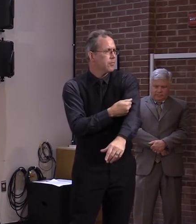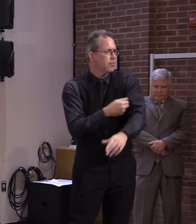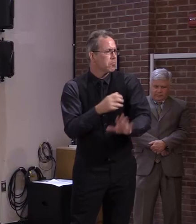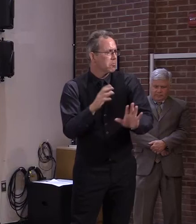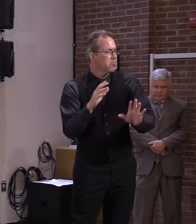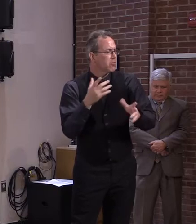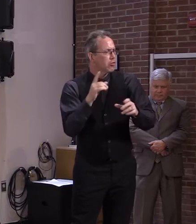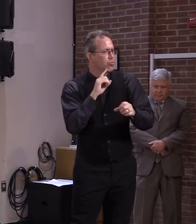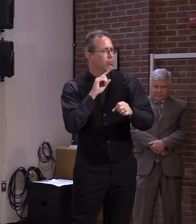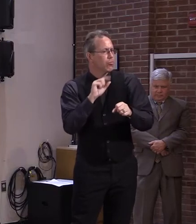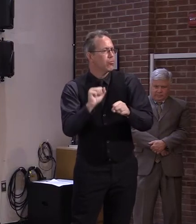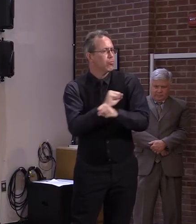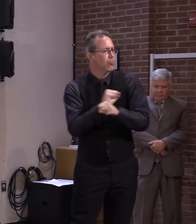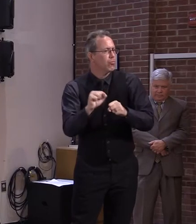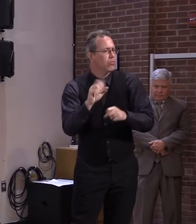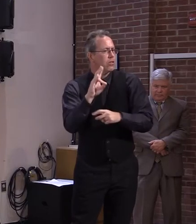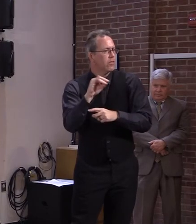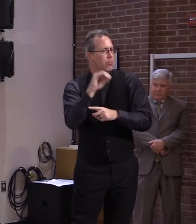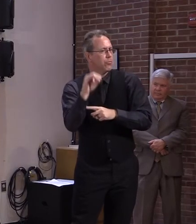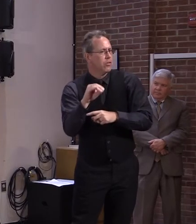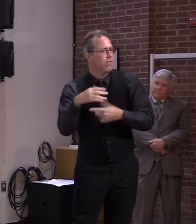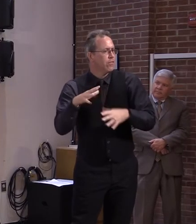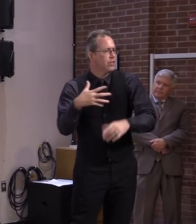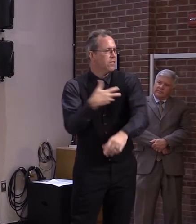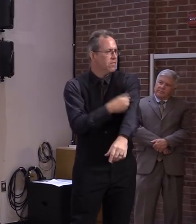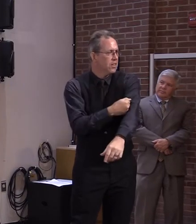requested through the Department of Human Resources.